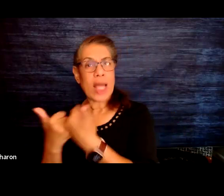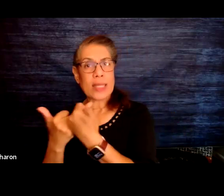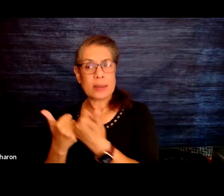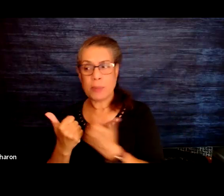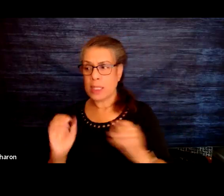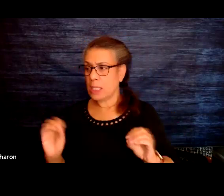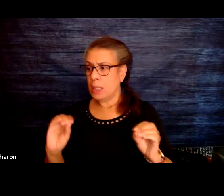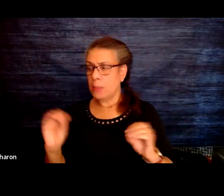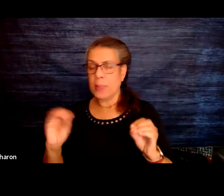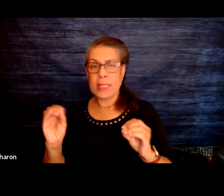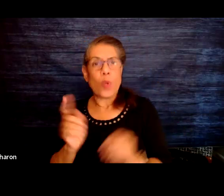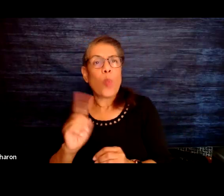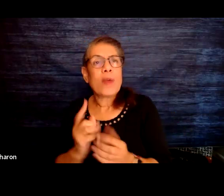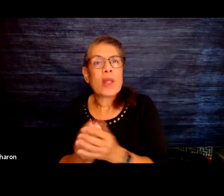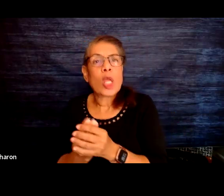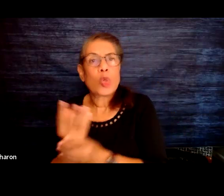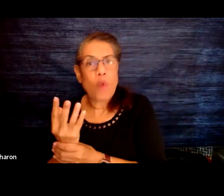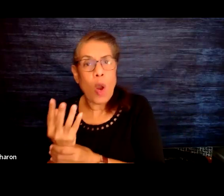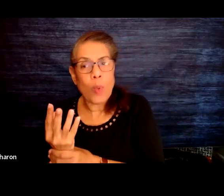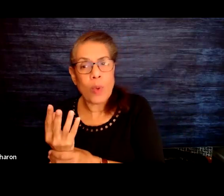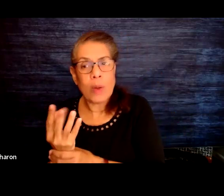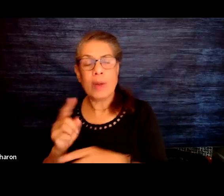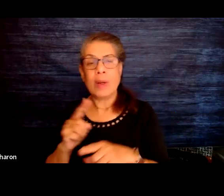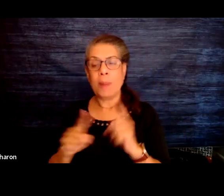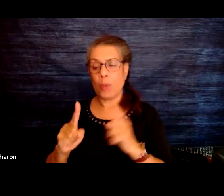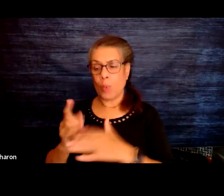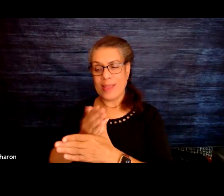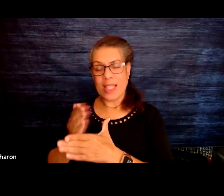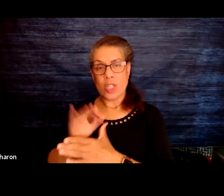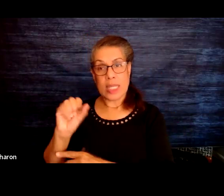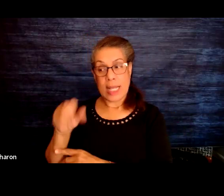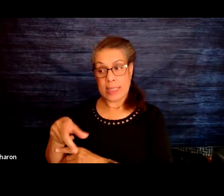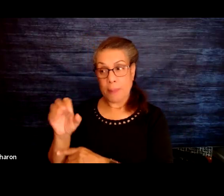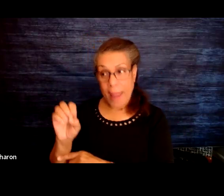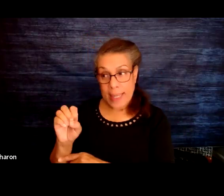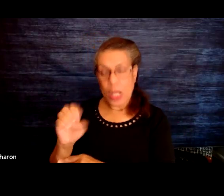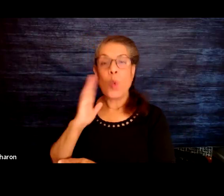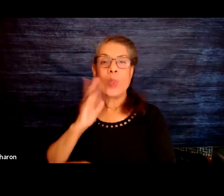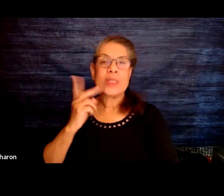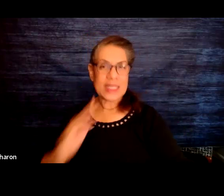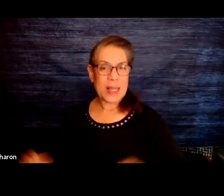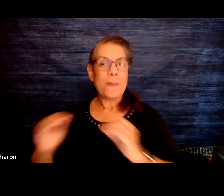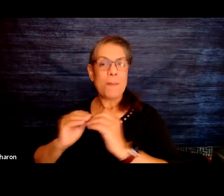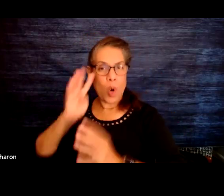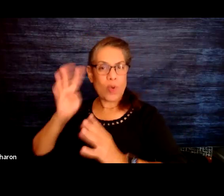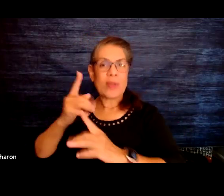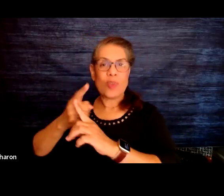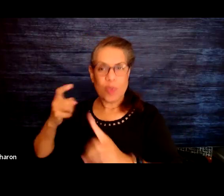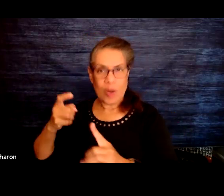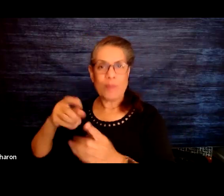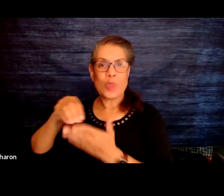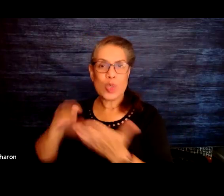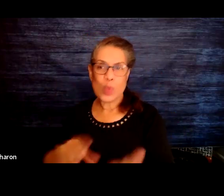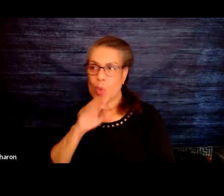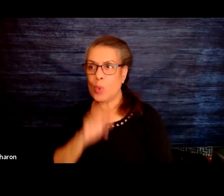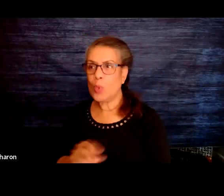space to develop that out. And I think as they share that space, we'll actually see a lot of creativity come from them relative to the